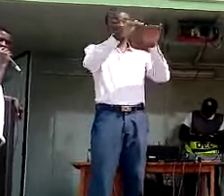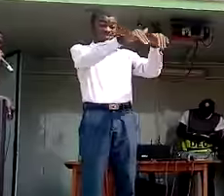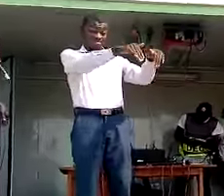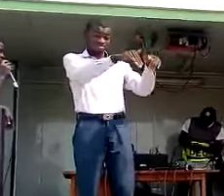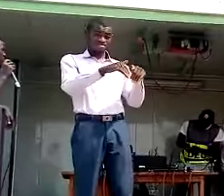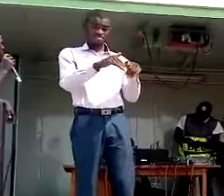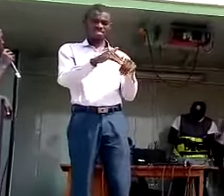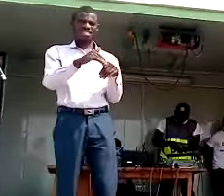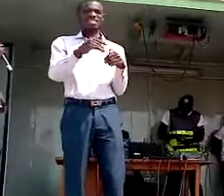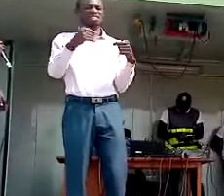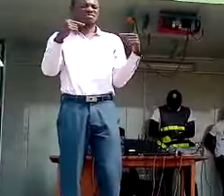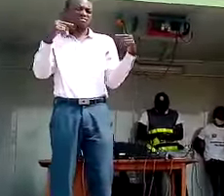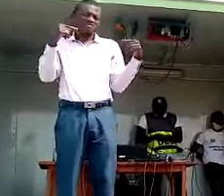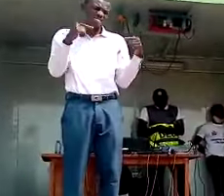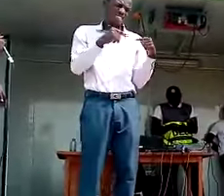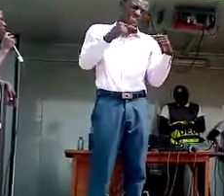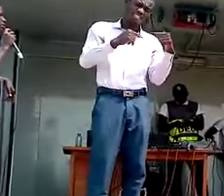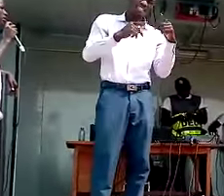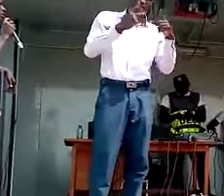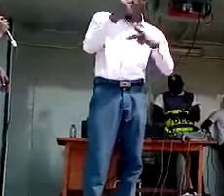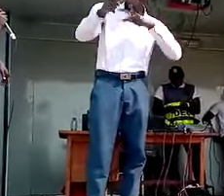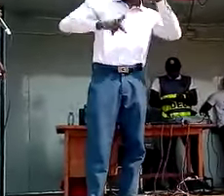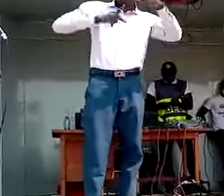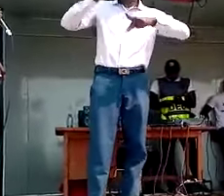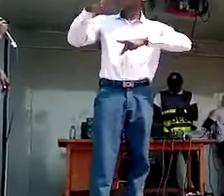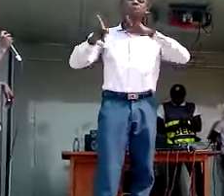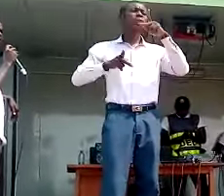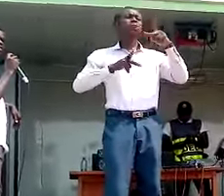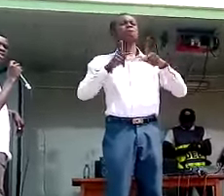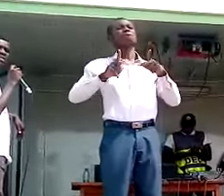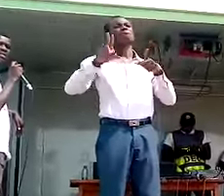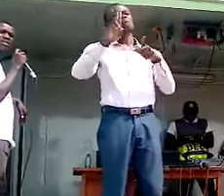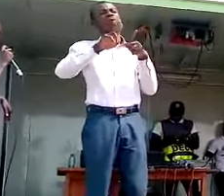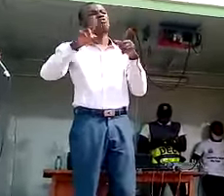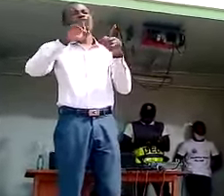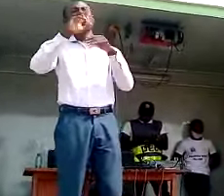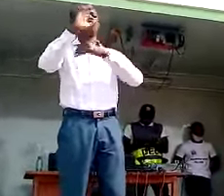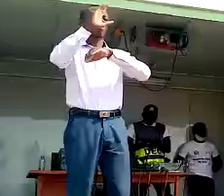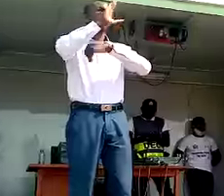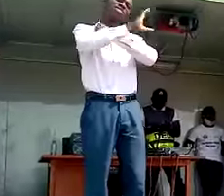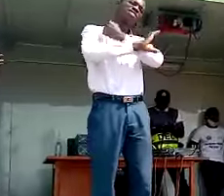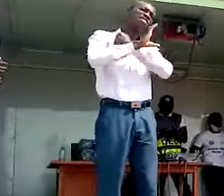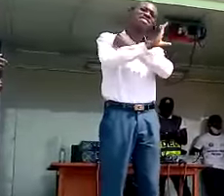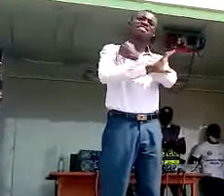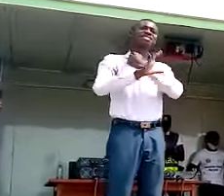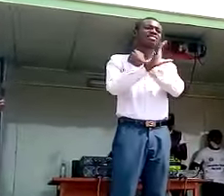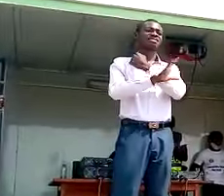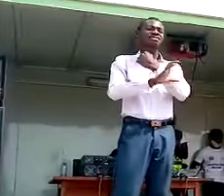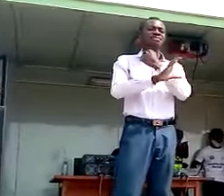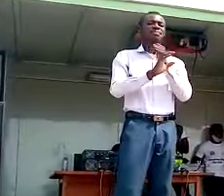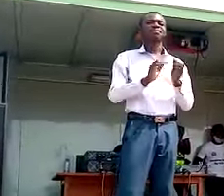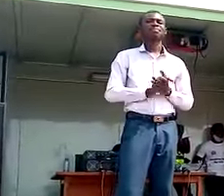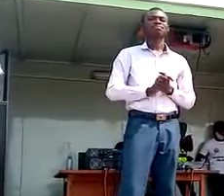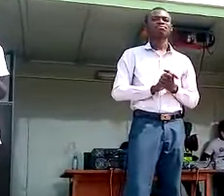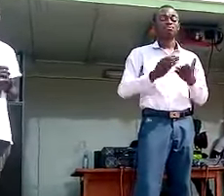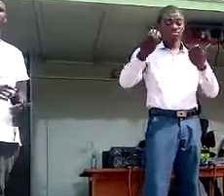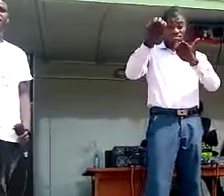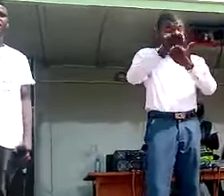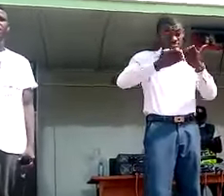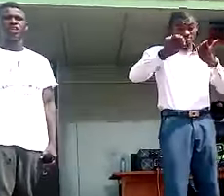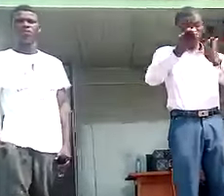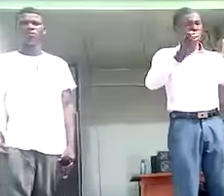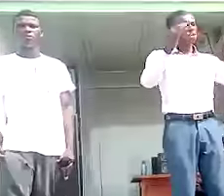me so much pain to see people that have been trained by the country to maintain, retain, and sustain. Our economy is